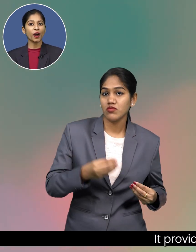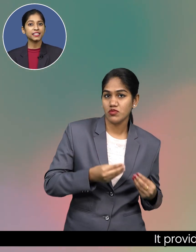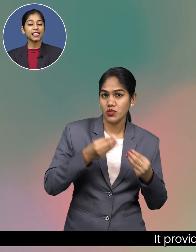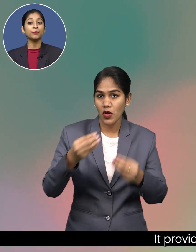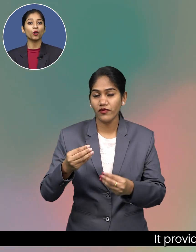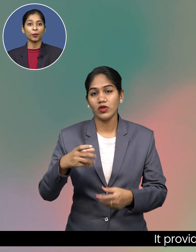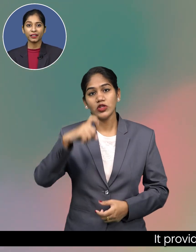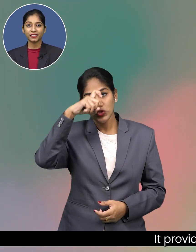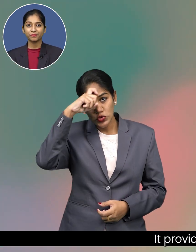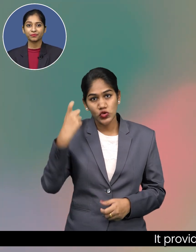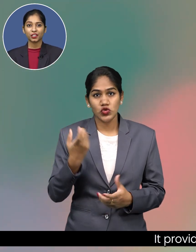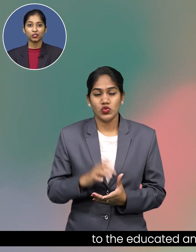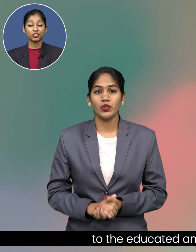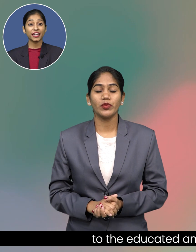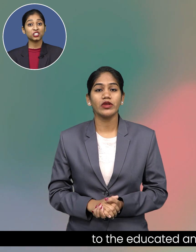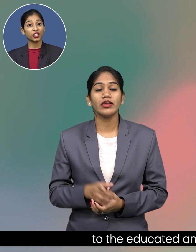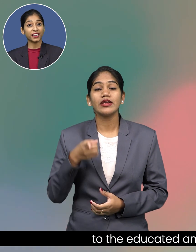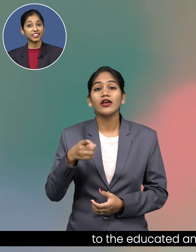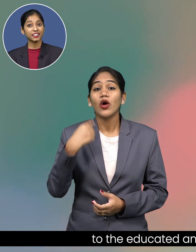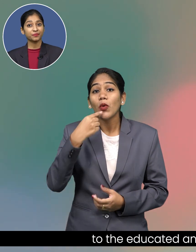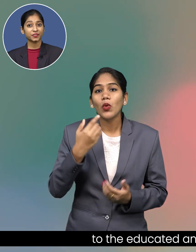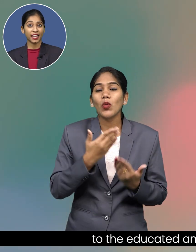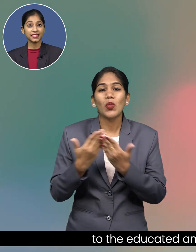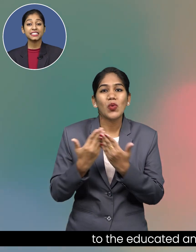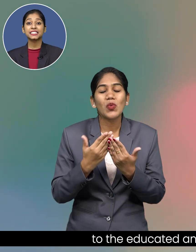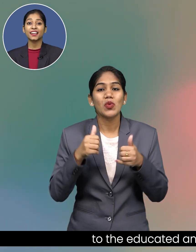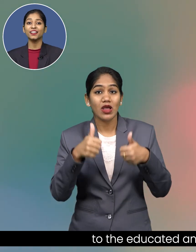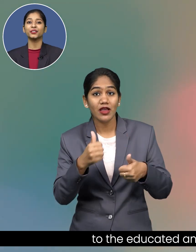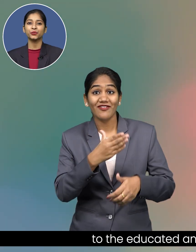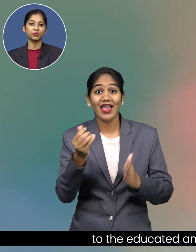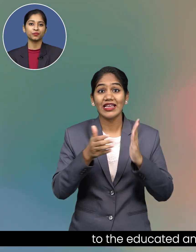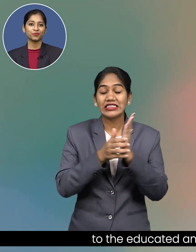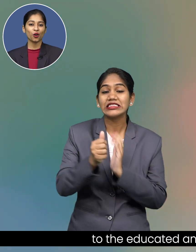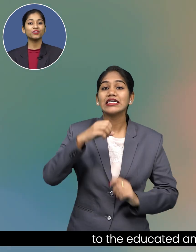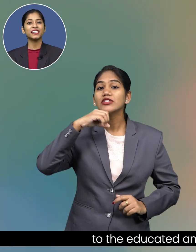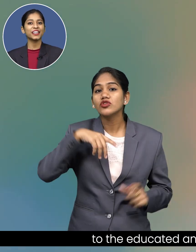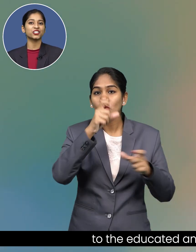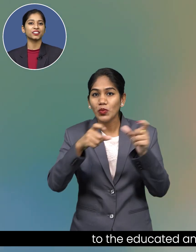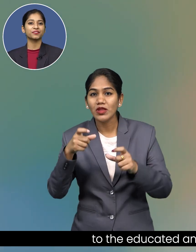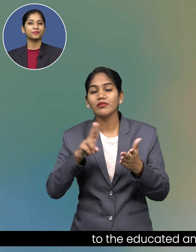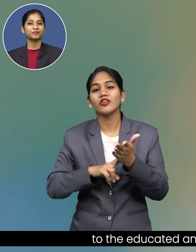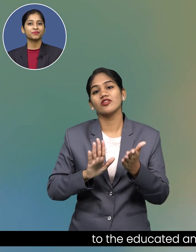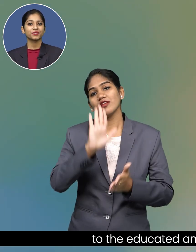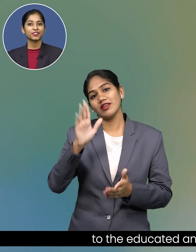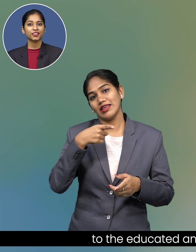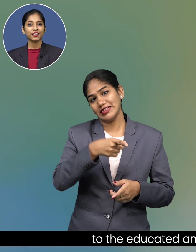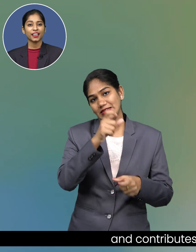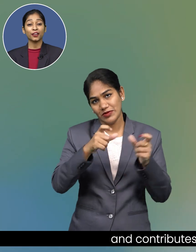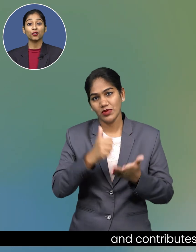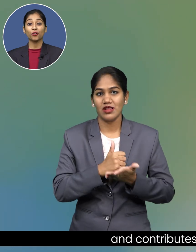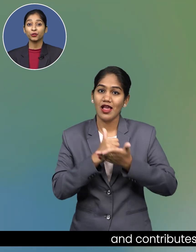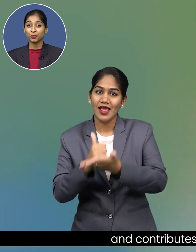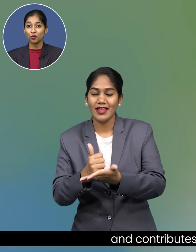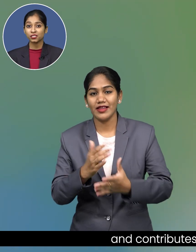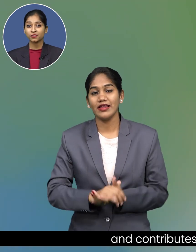It provides employment to the educated and skilled youth of the nation